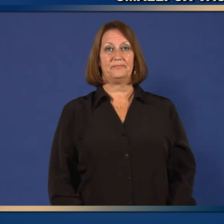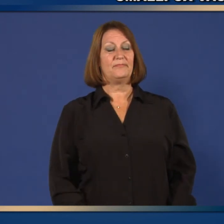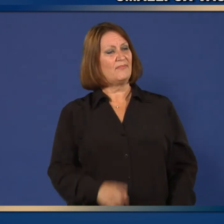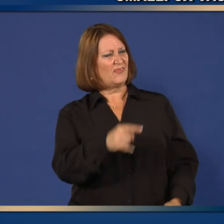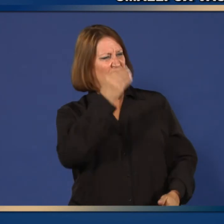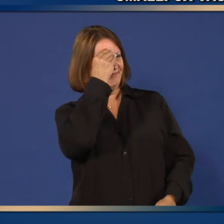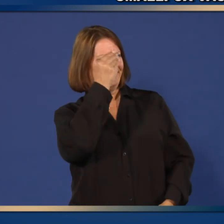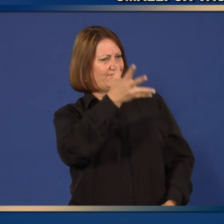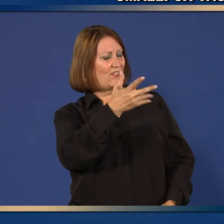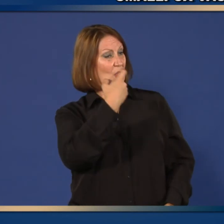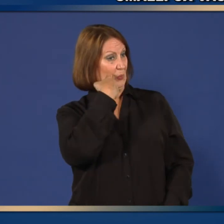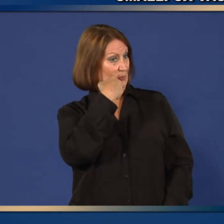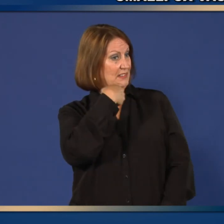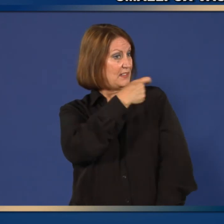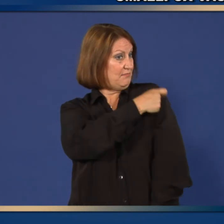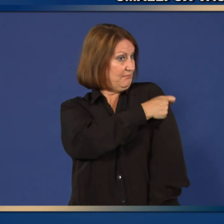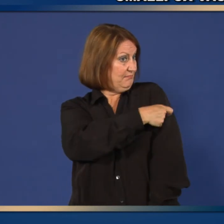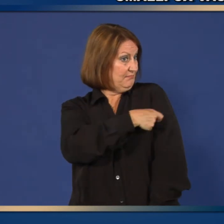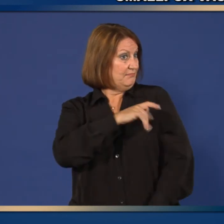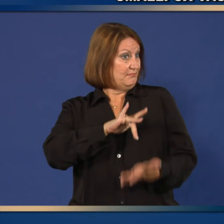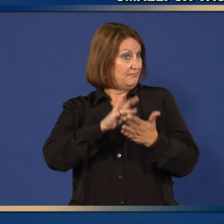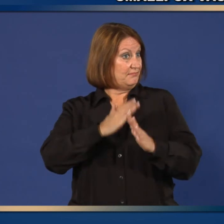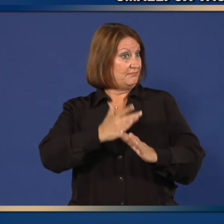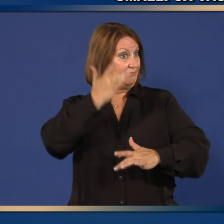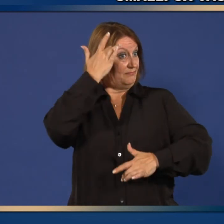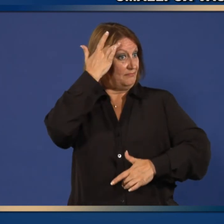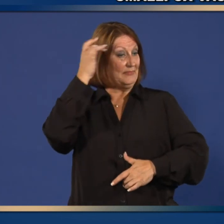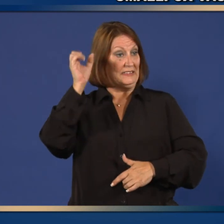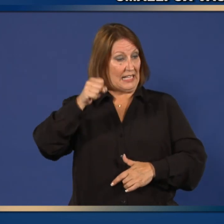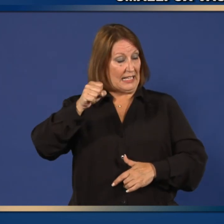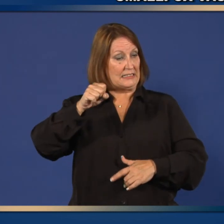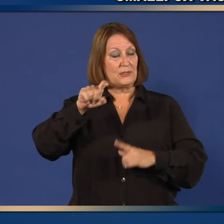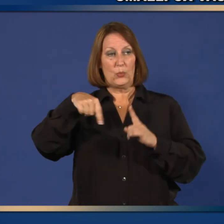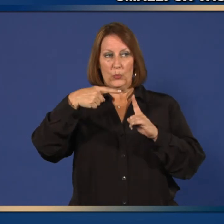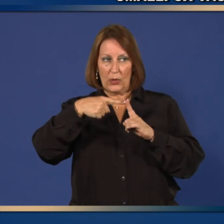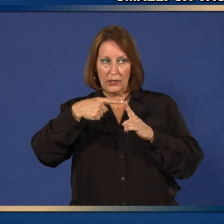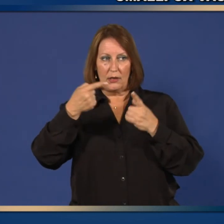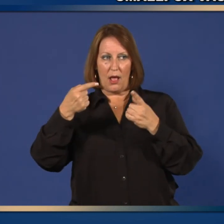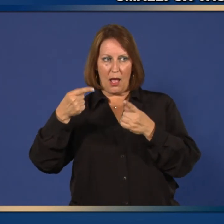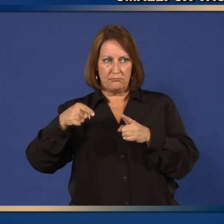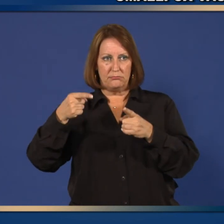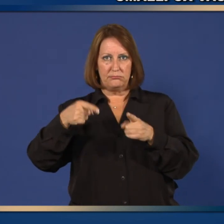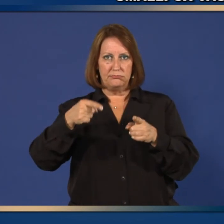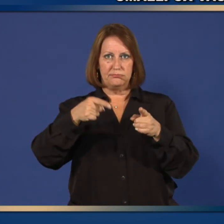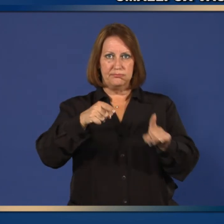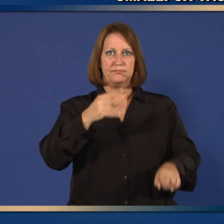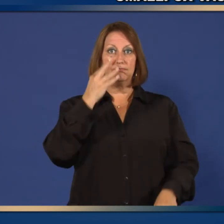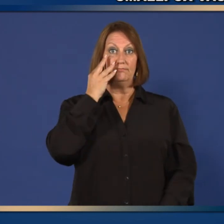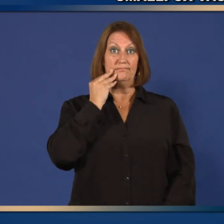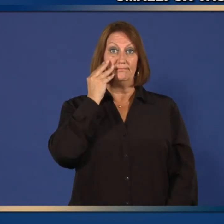Tell the healthcare provider that you received the smallpox vaccine and when.